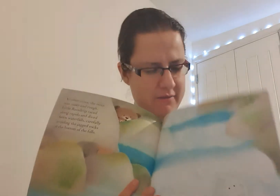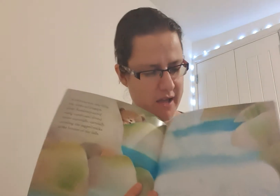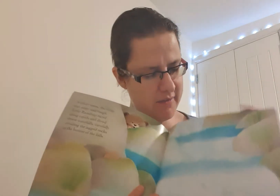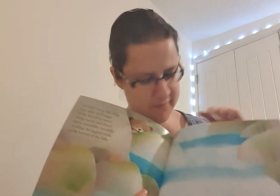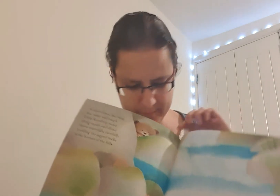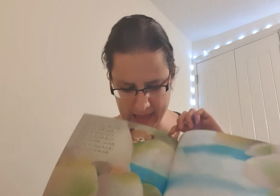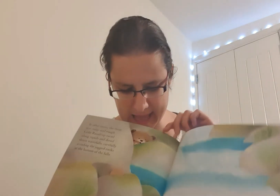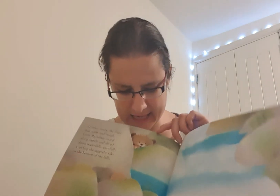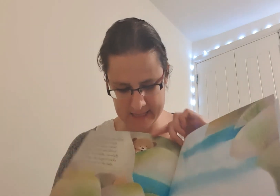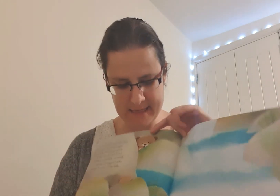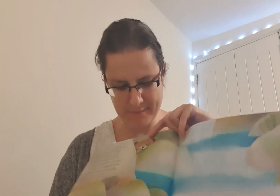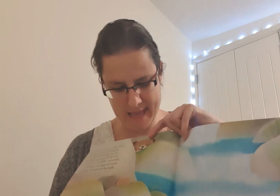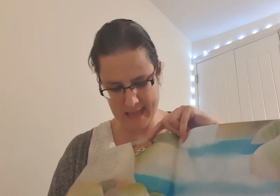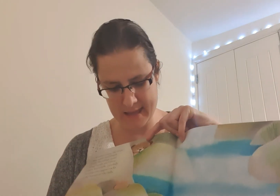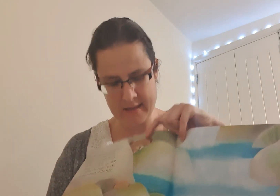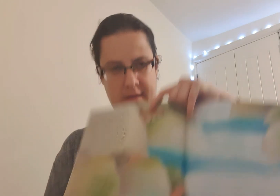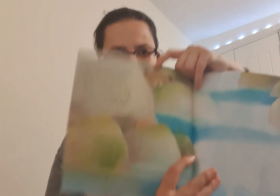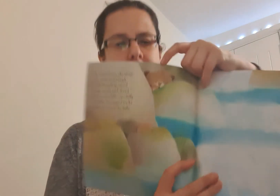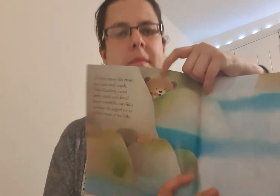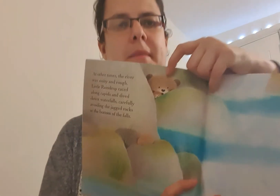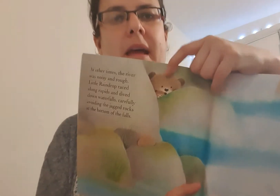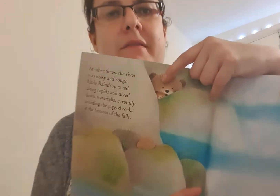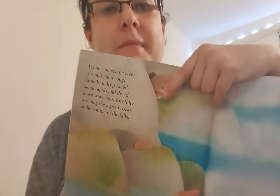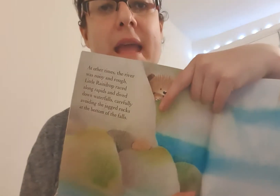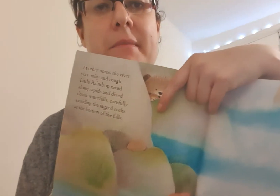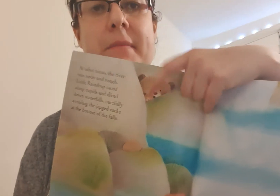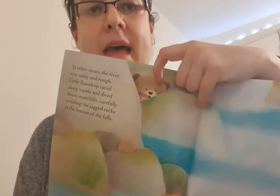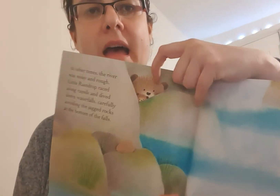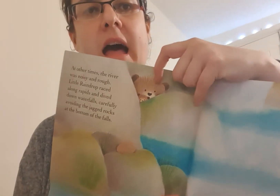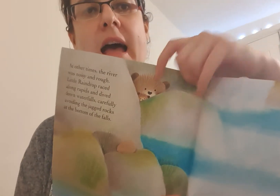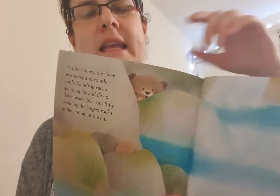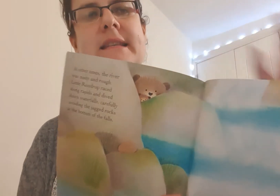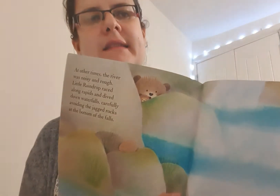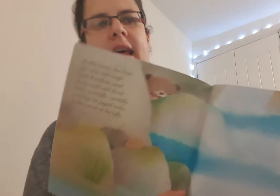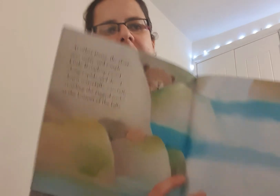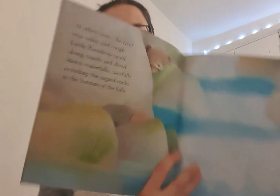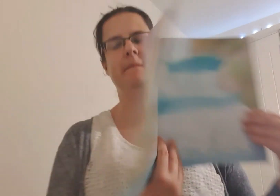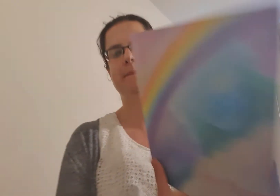rough and bare. Can you see bear? Mummy bear and baby bear hiding there.